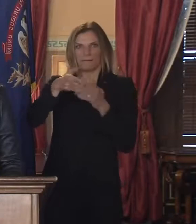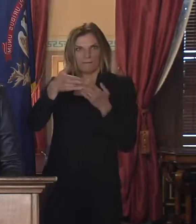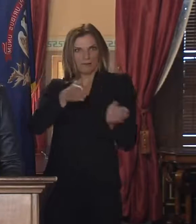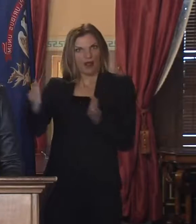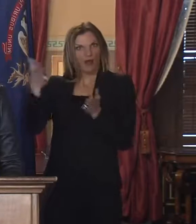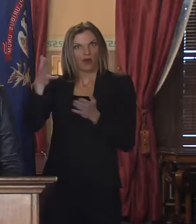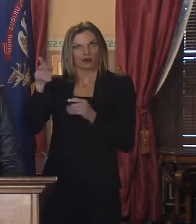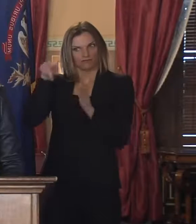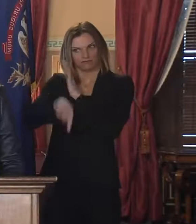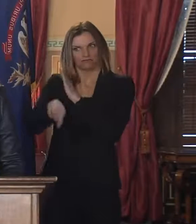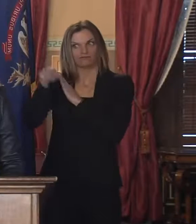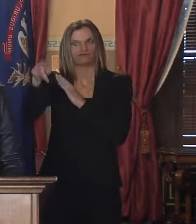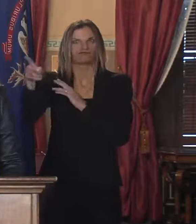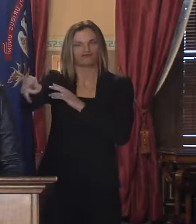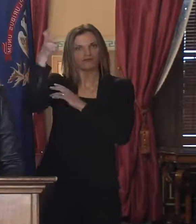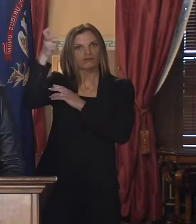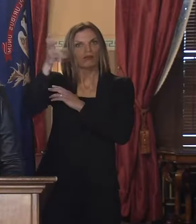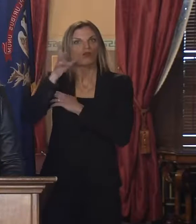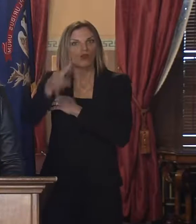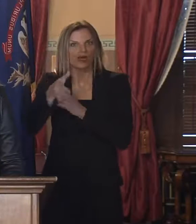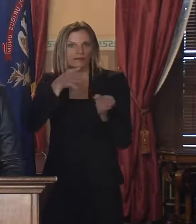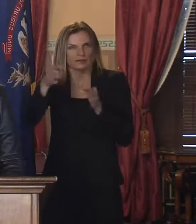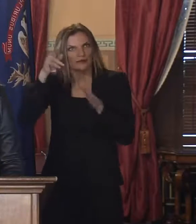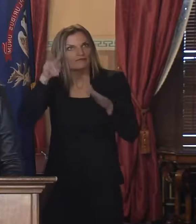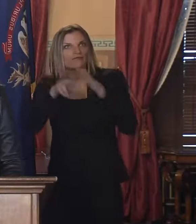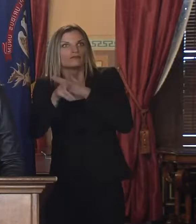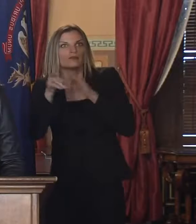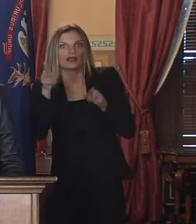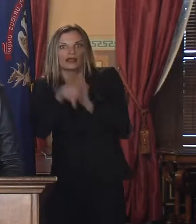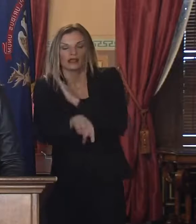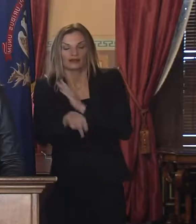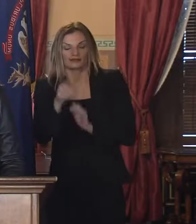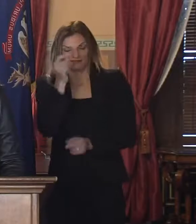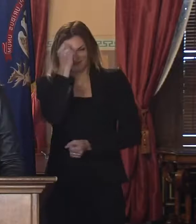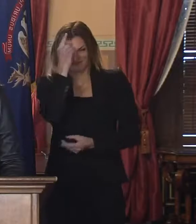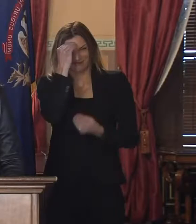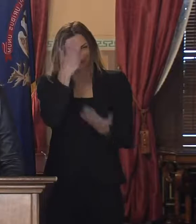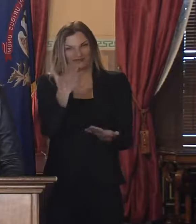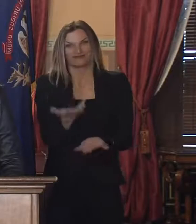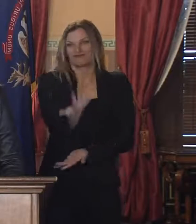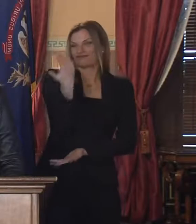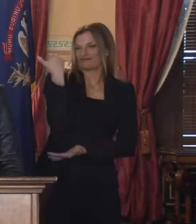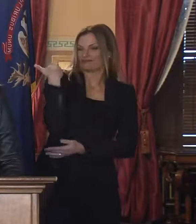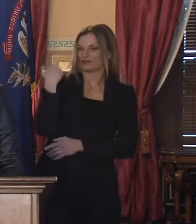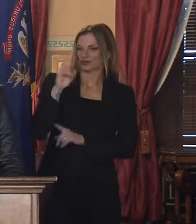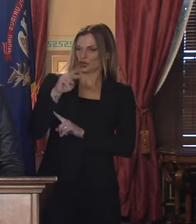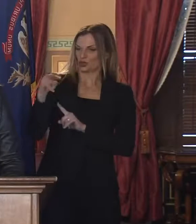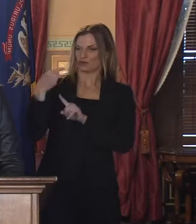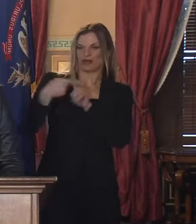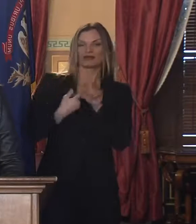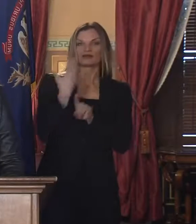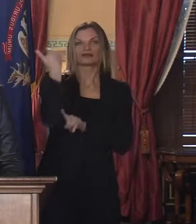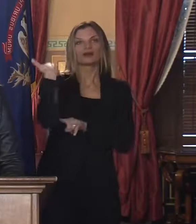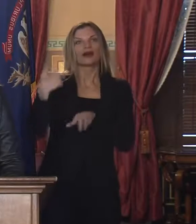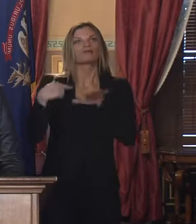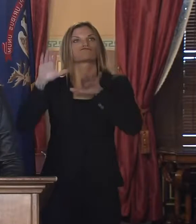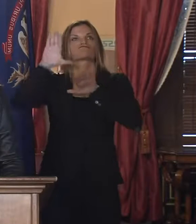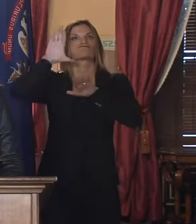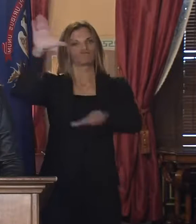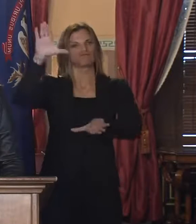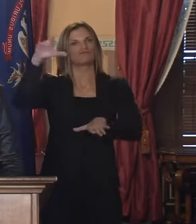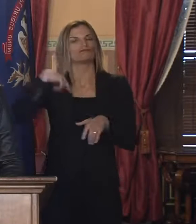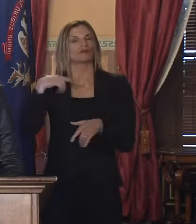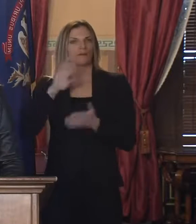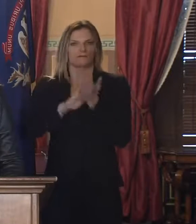possibly kill me. When I put my hand on the Bible and took the oath of office 22 months ago, I knew this job